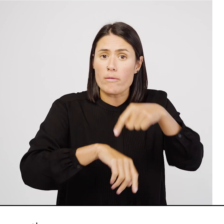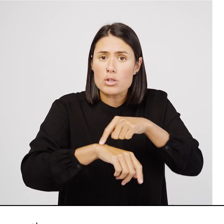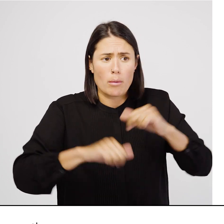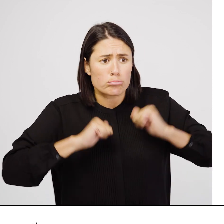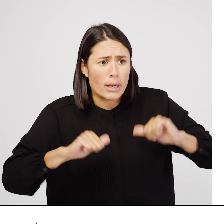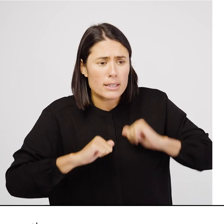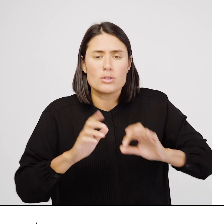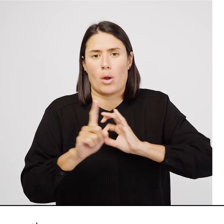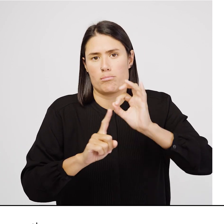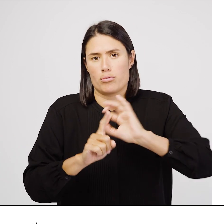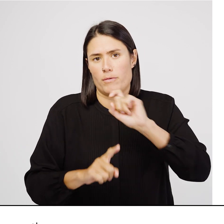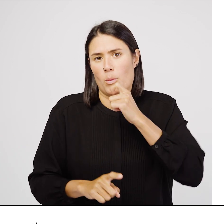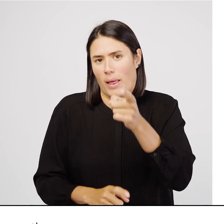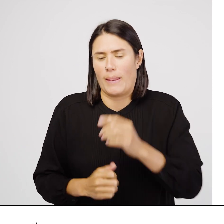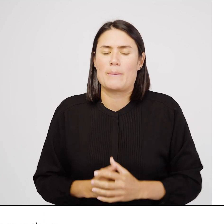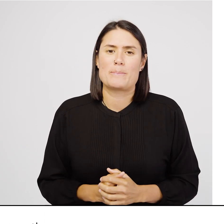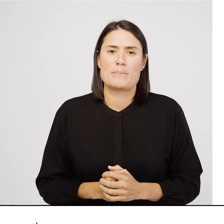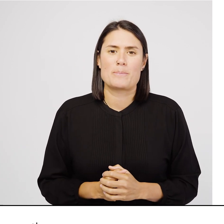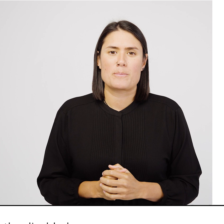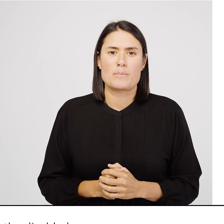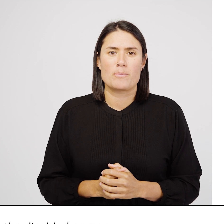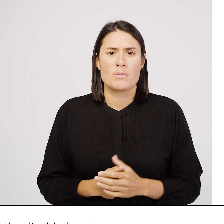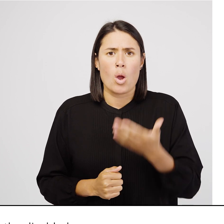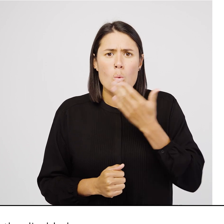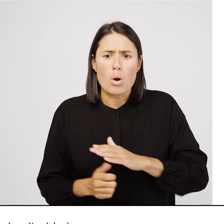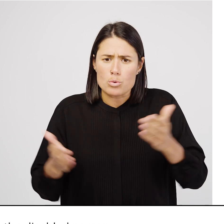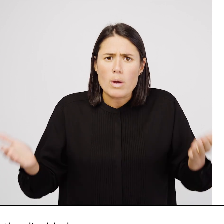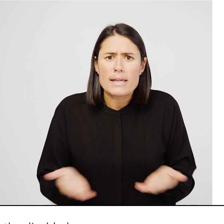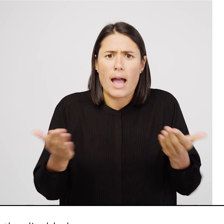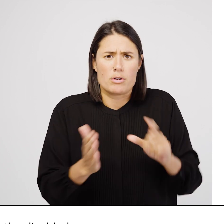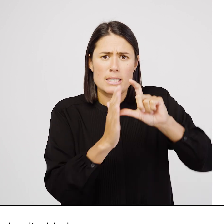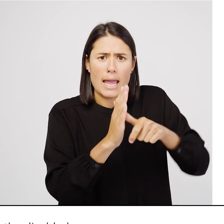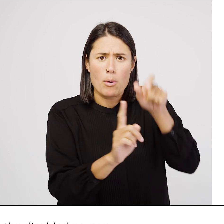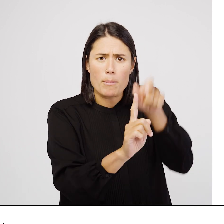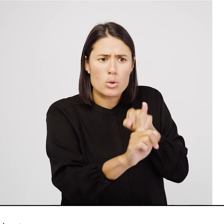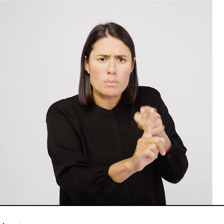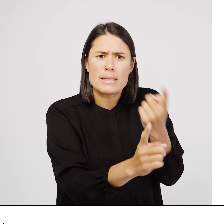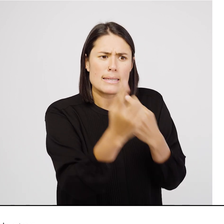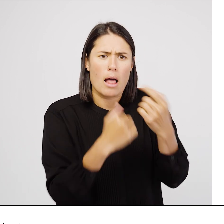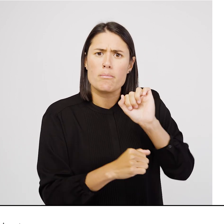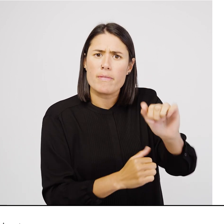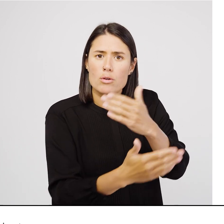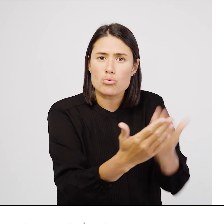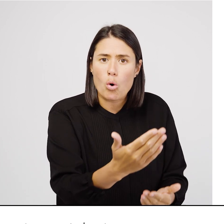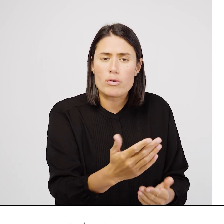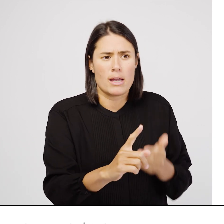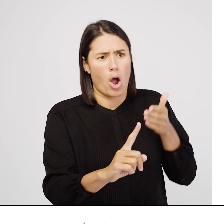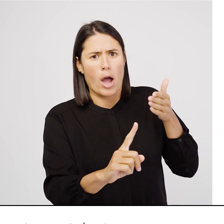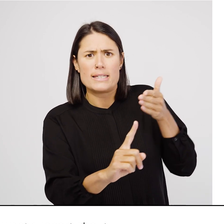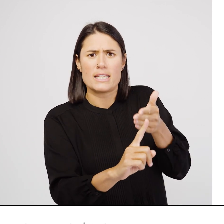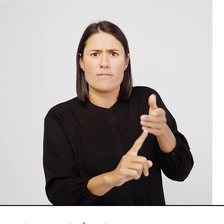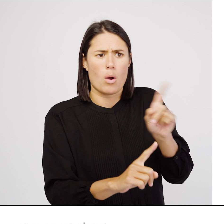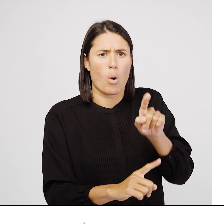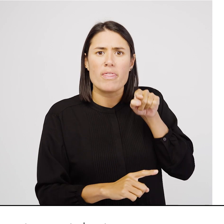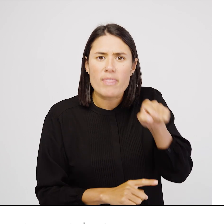them, it helps to improve them. We want to encourage the disabled person to tell their story and